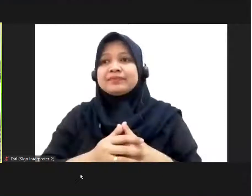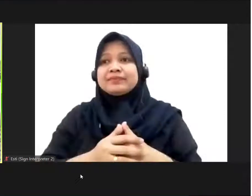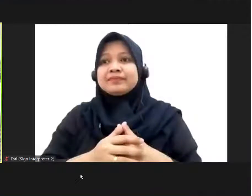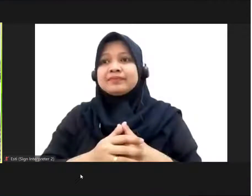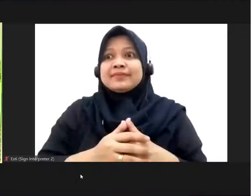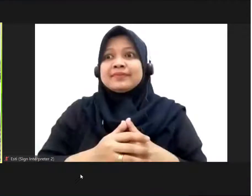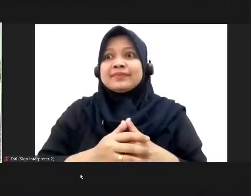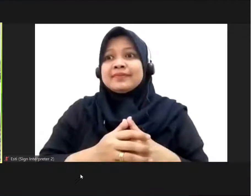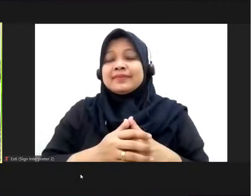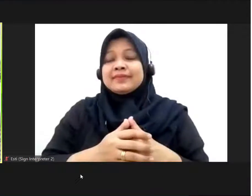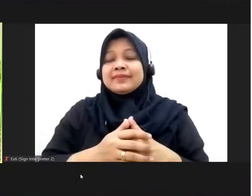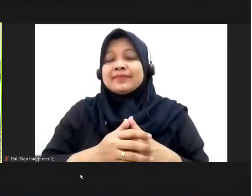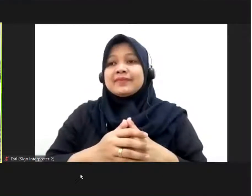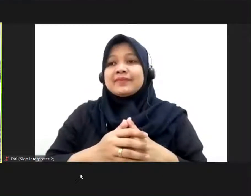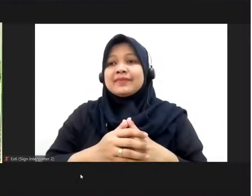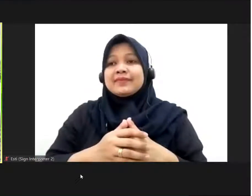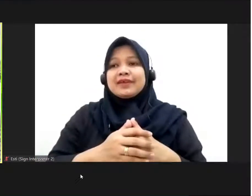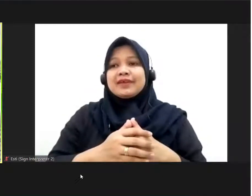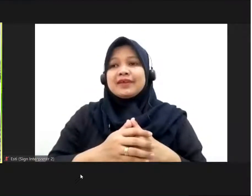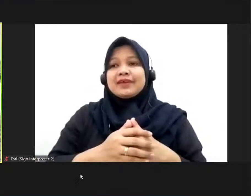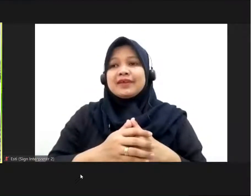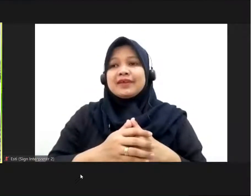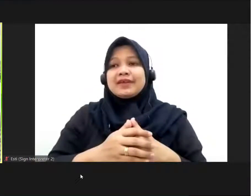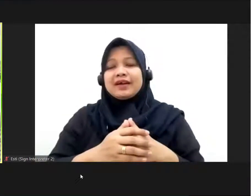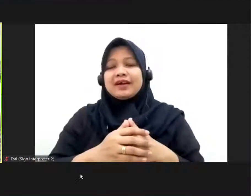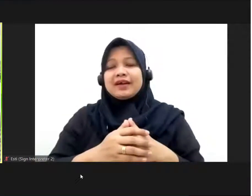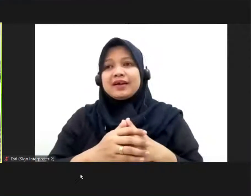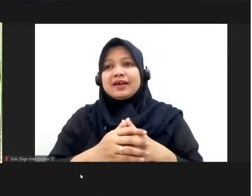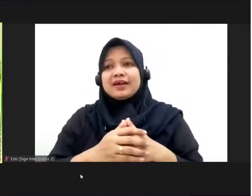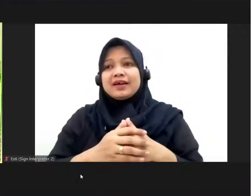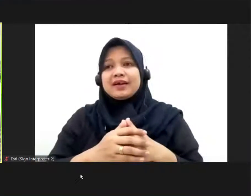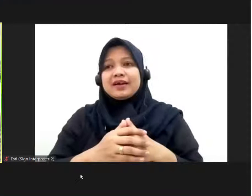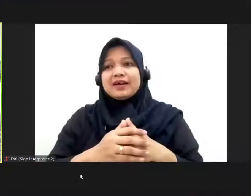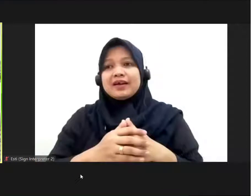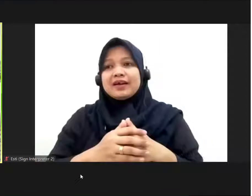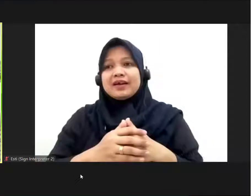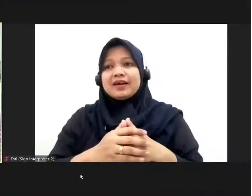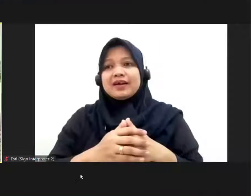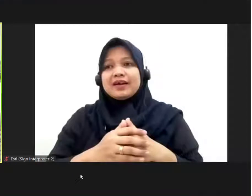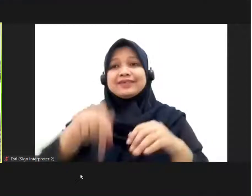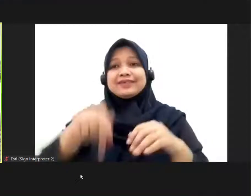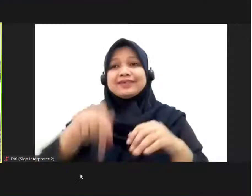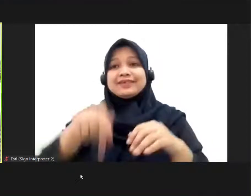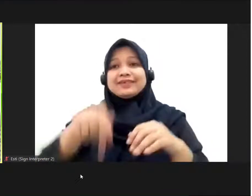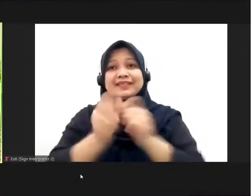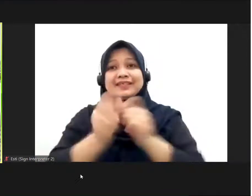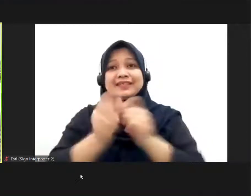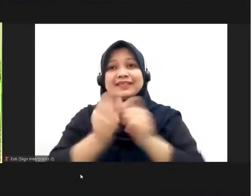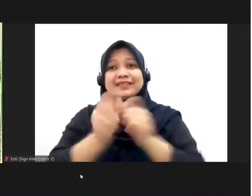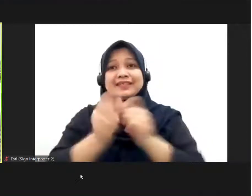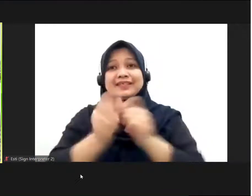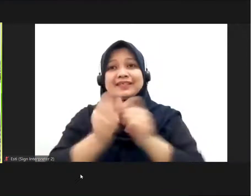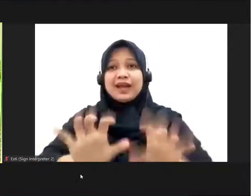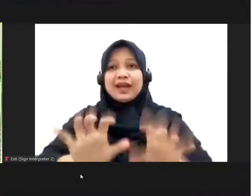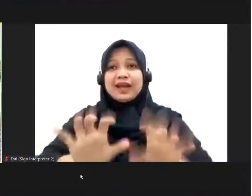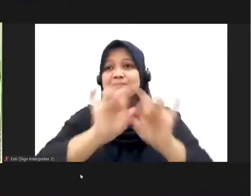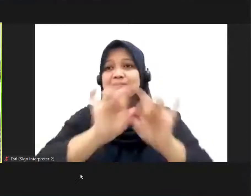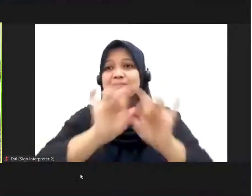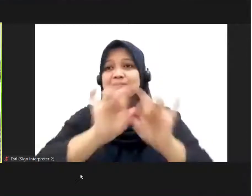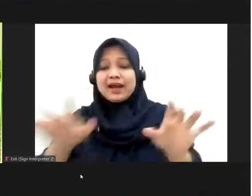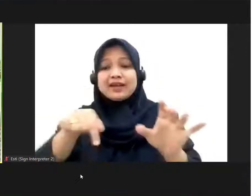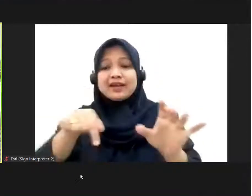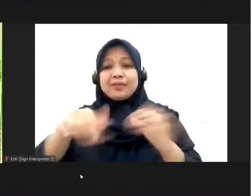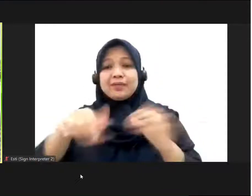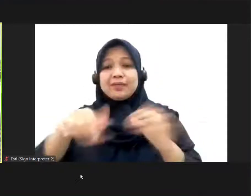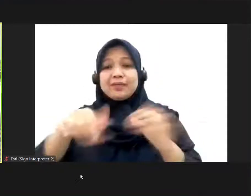Keeping this broad sort of multi-hazard situation in mind, some key issues that from the